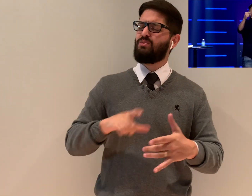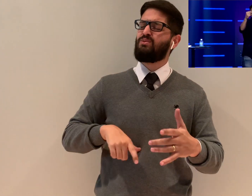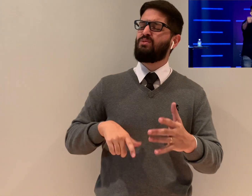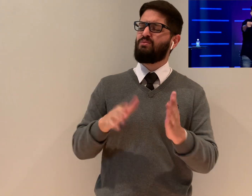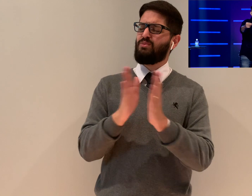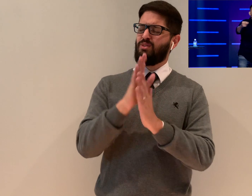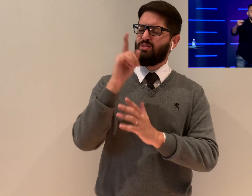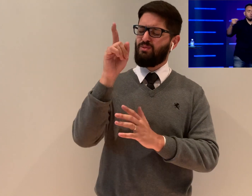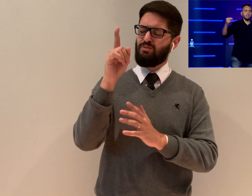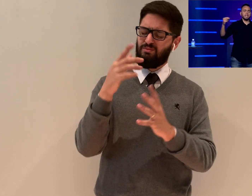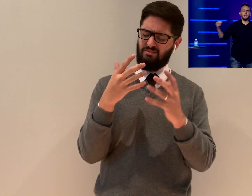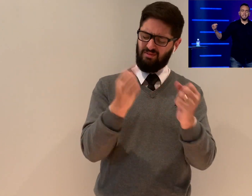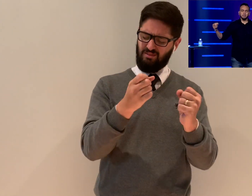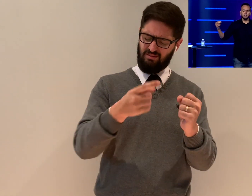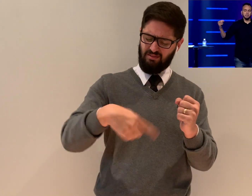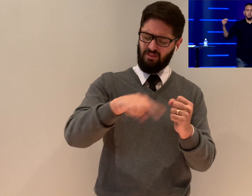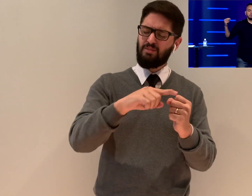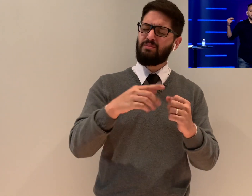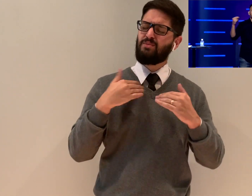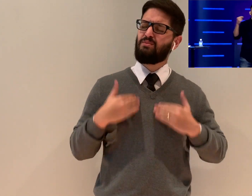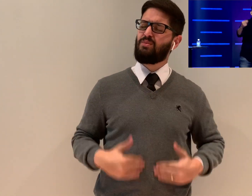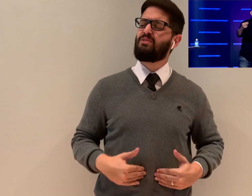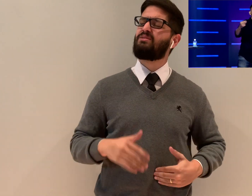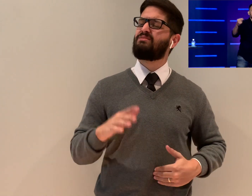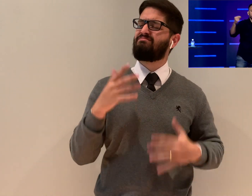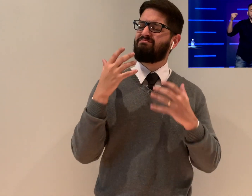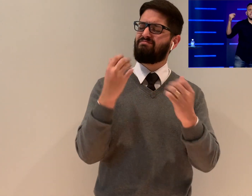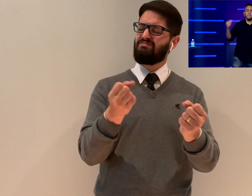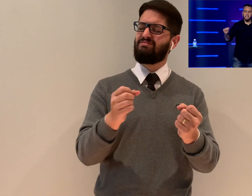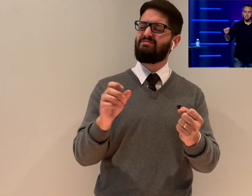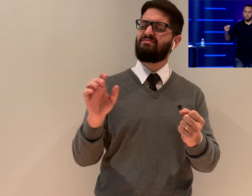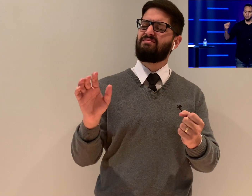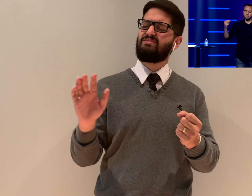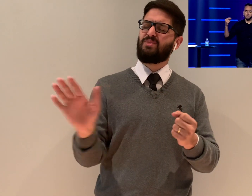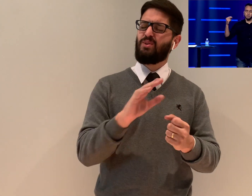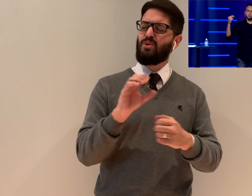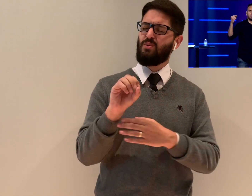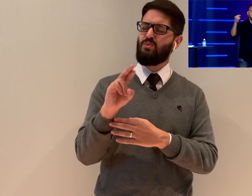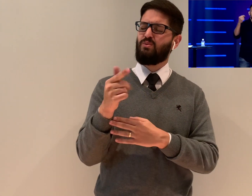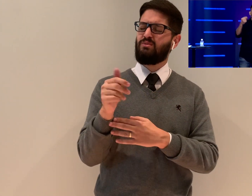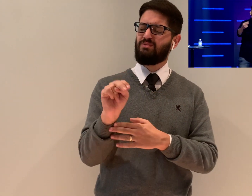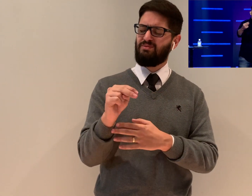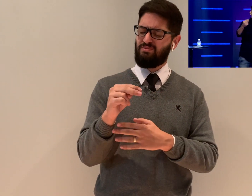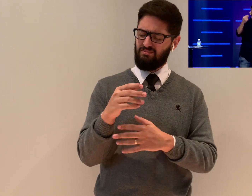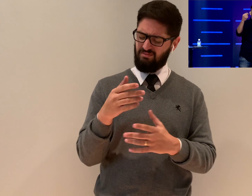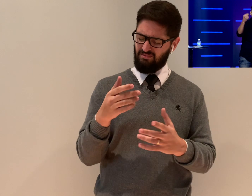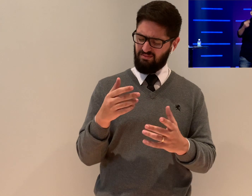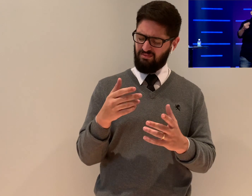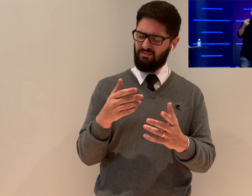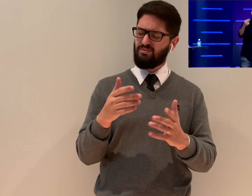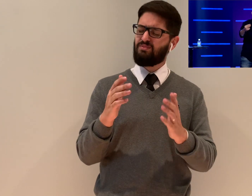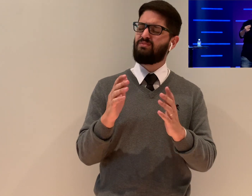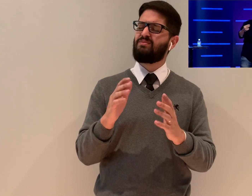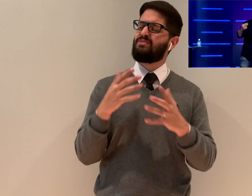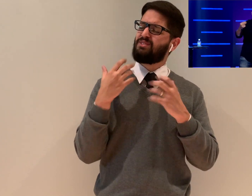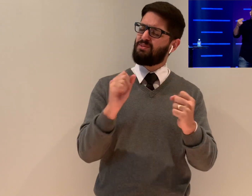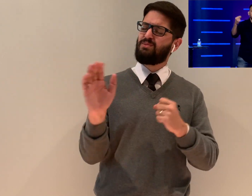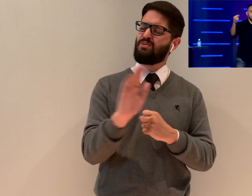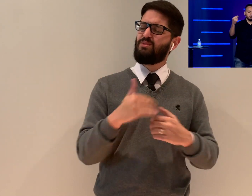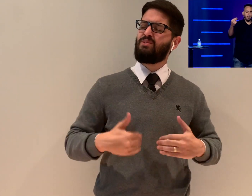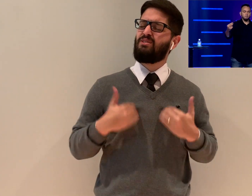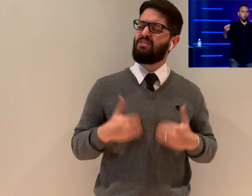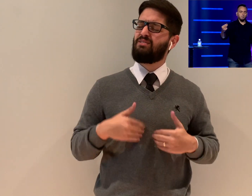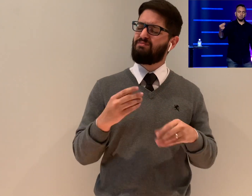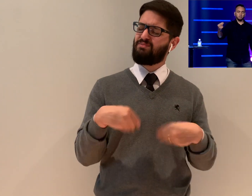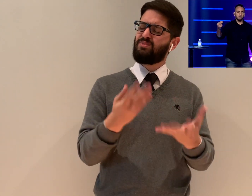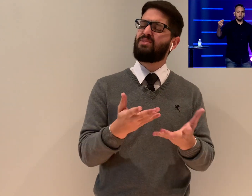to their body. May you bring healing to their organs. May you bring healing to their lungs. And may you bring comfort and peace in